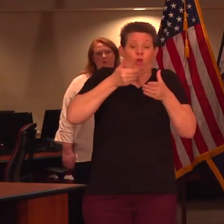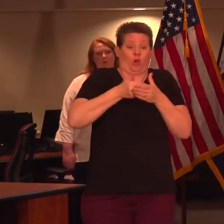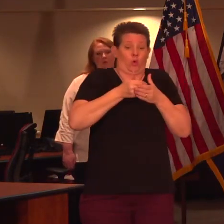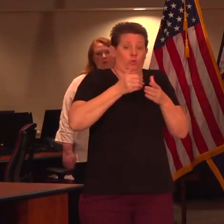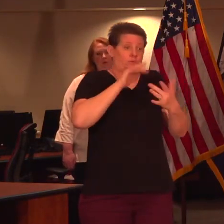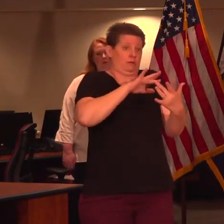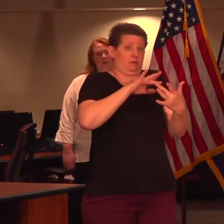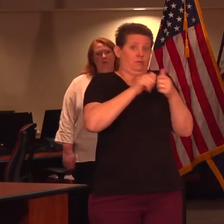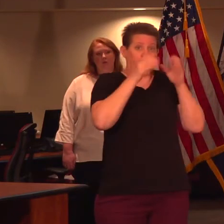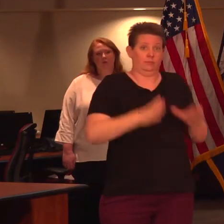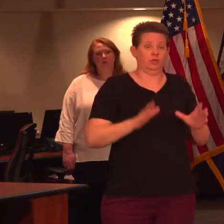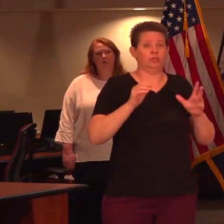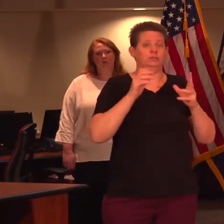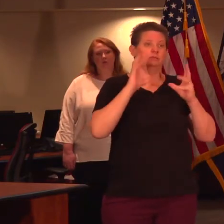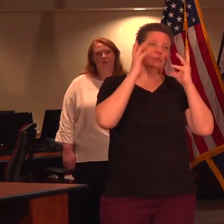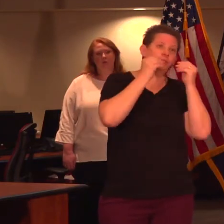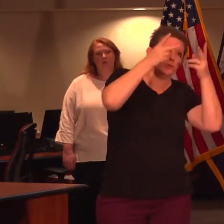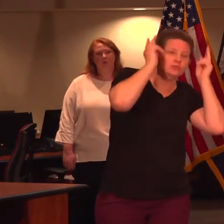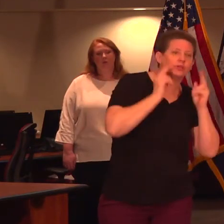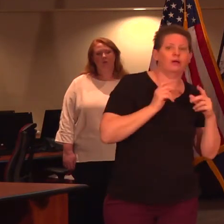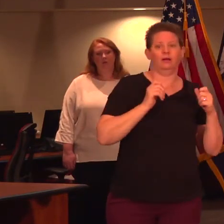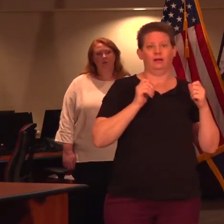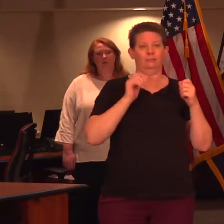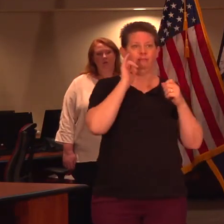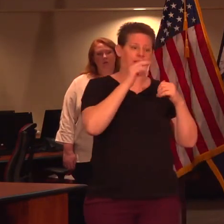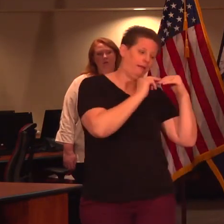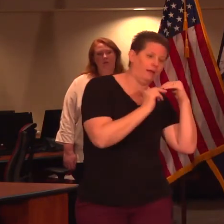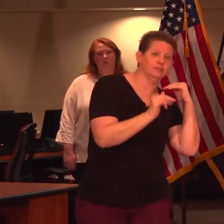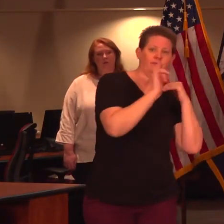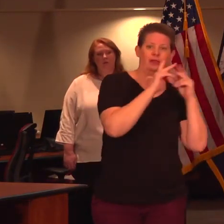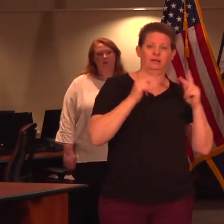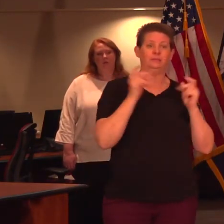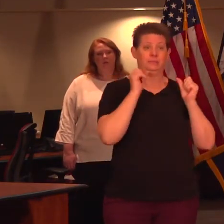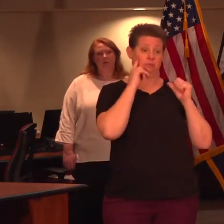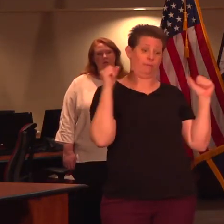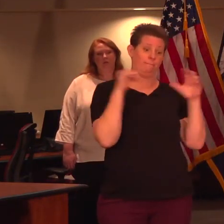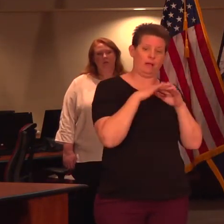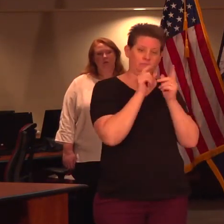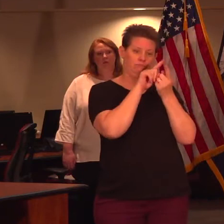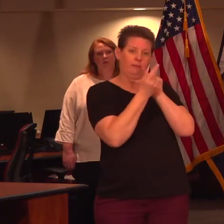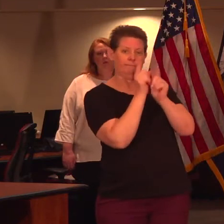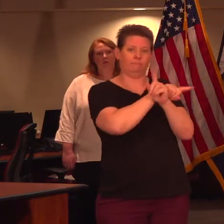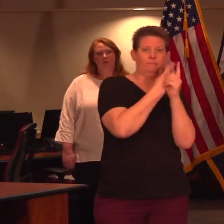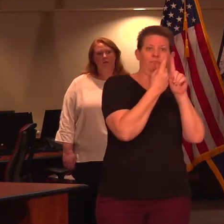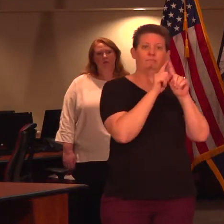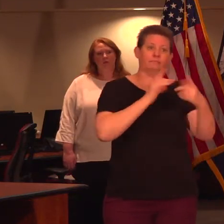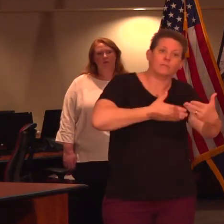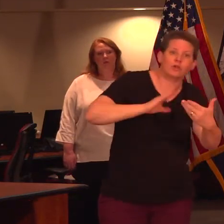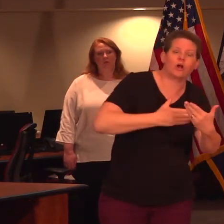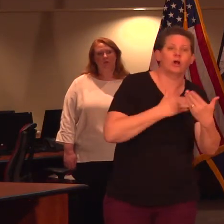barber shop, a beauty parlor, a nail salon, things like that. Looked at places where there were crowds of people bumping together, like in concerts